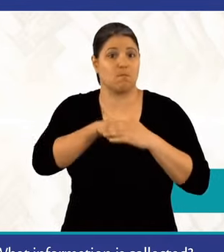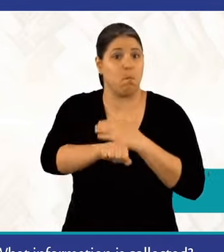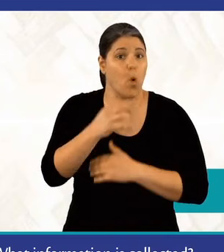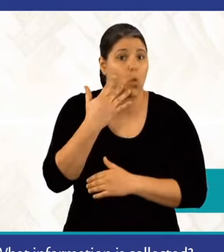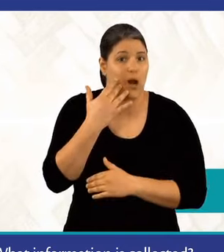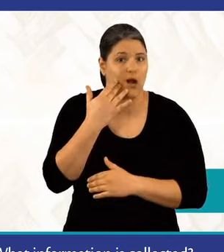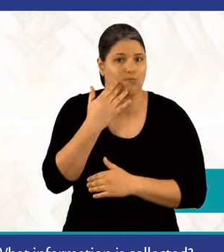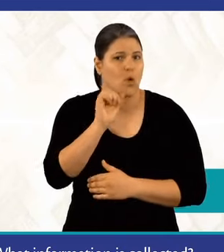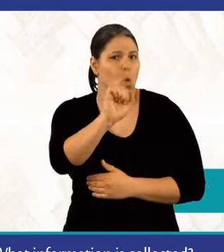kept.